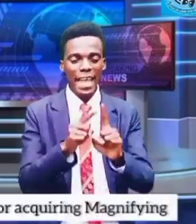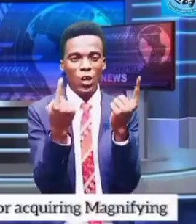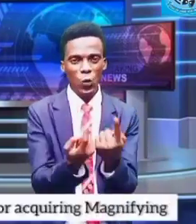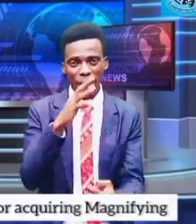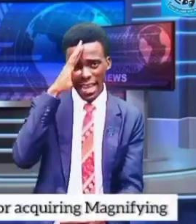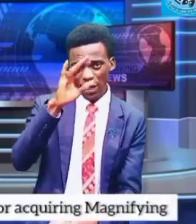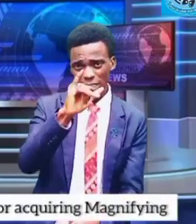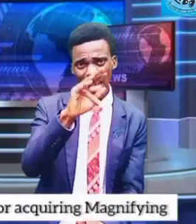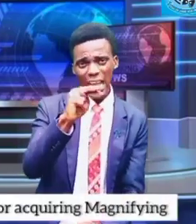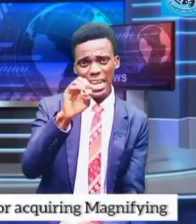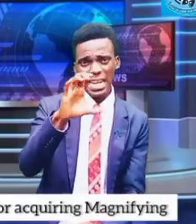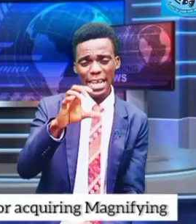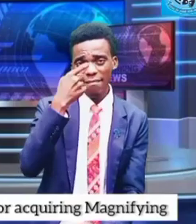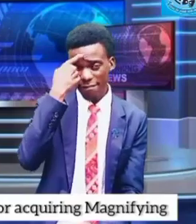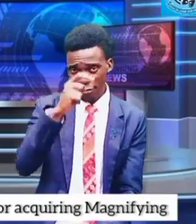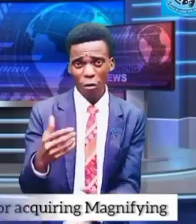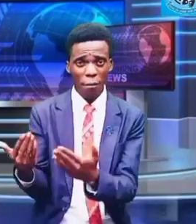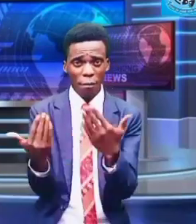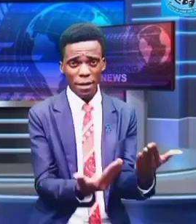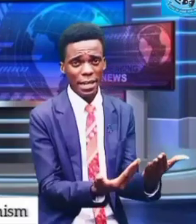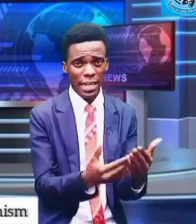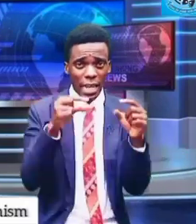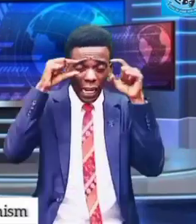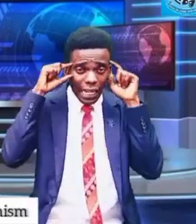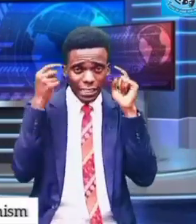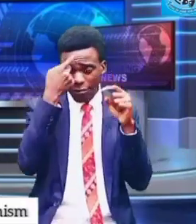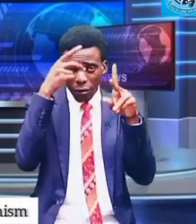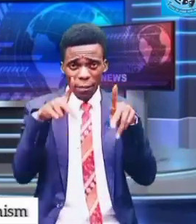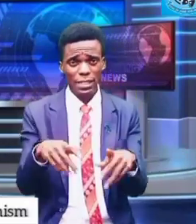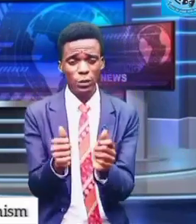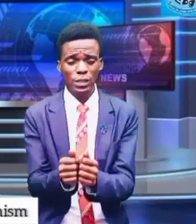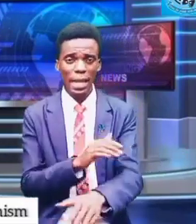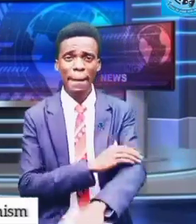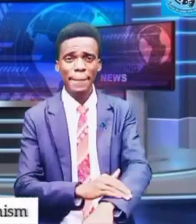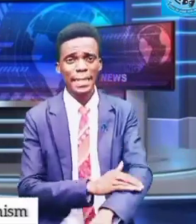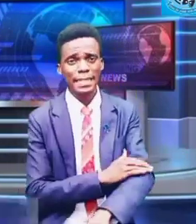Group hails INEC for acquiring magnifying glasses for persons with albinism.